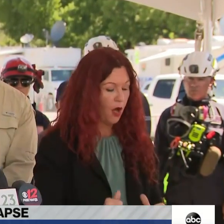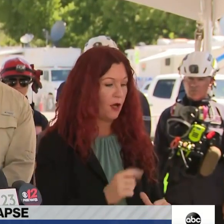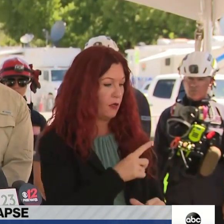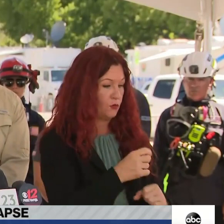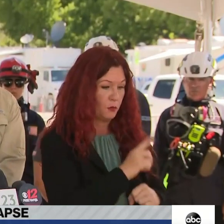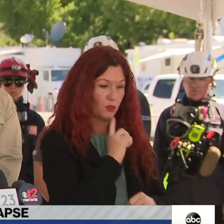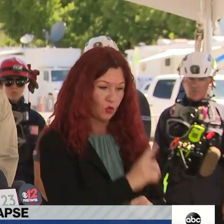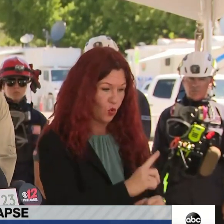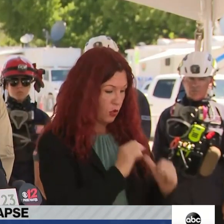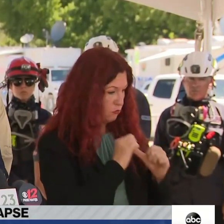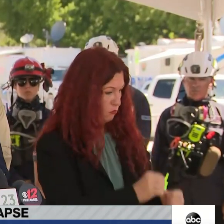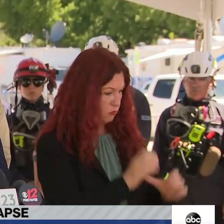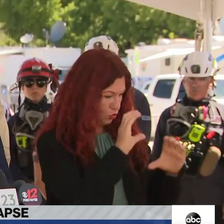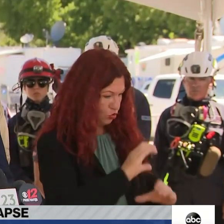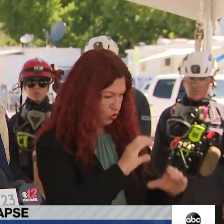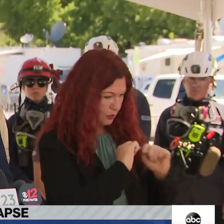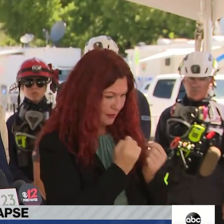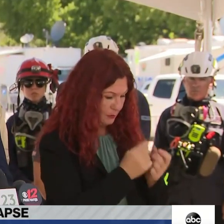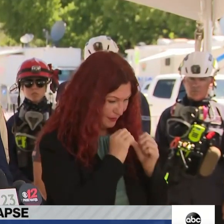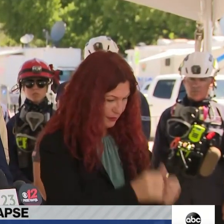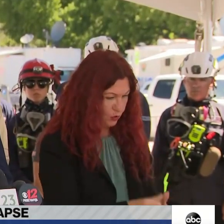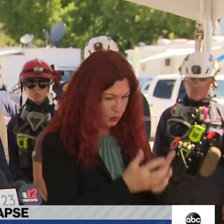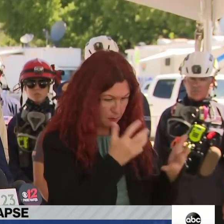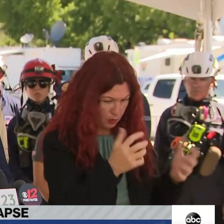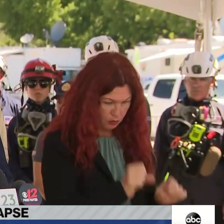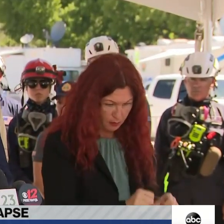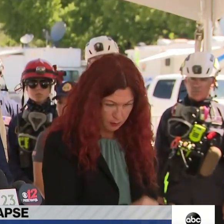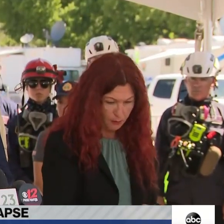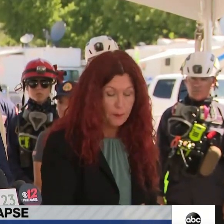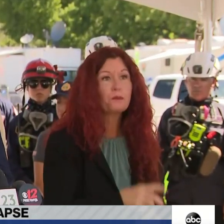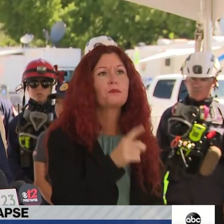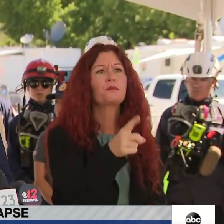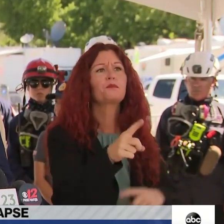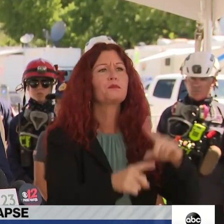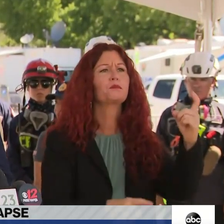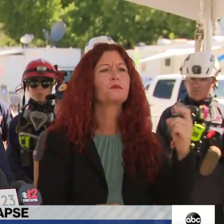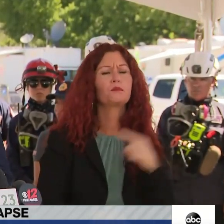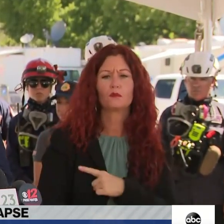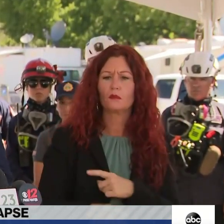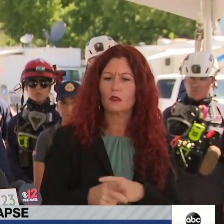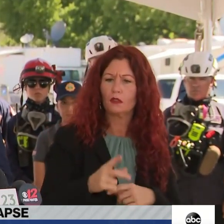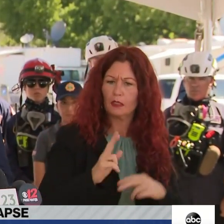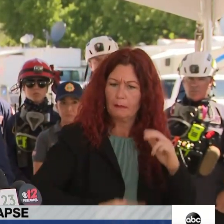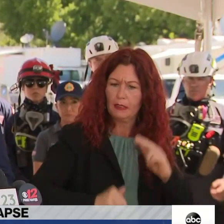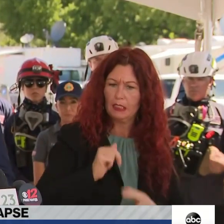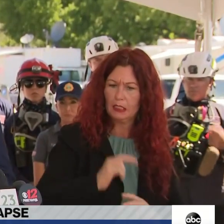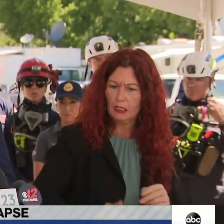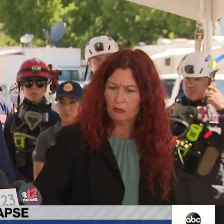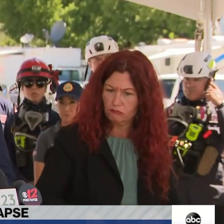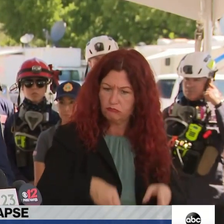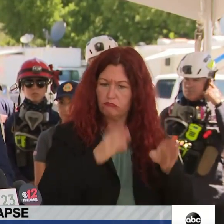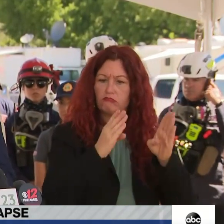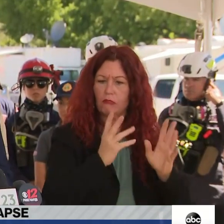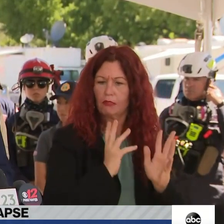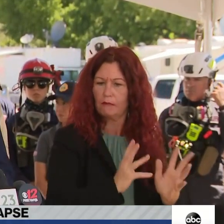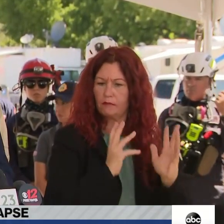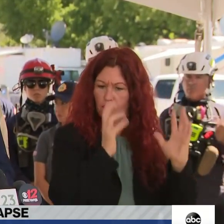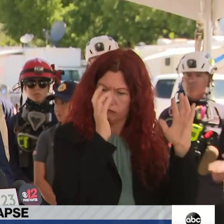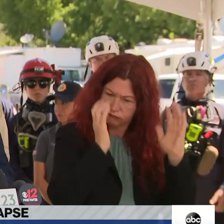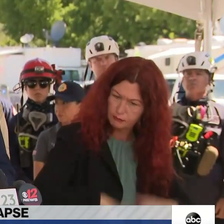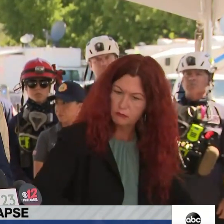Black. What's that? When will the building come down? I know Kevin is working with Mayor Burkett and Kava. I